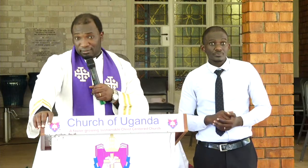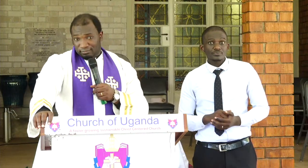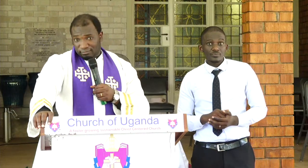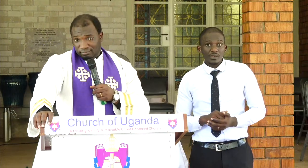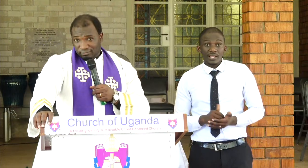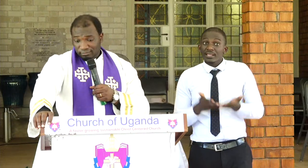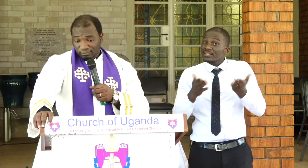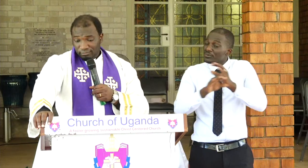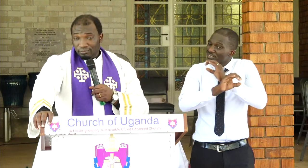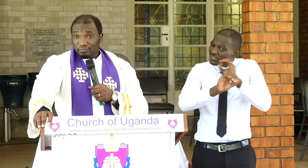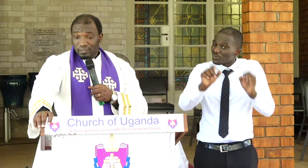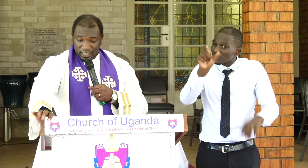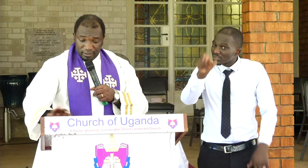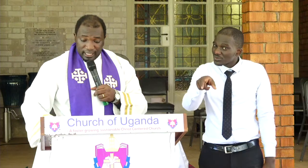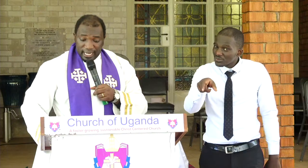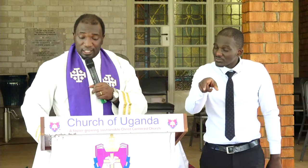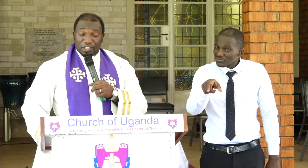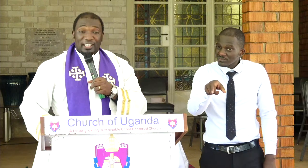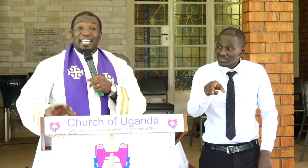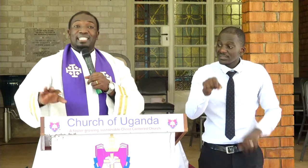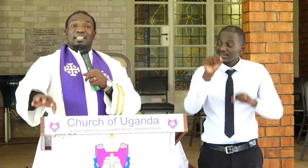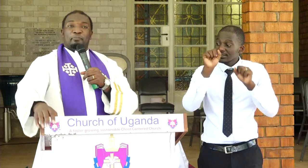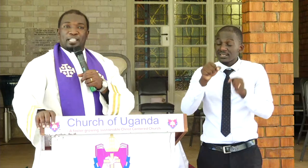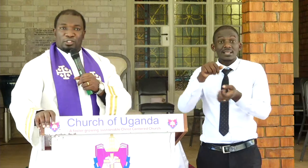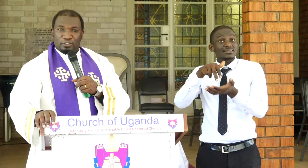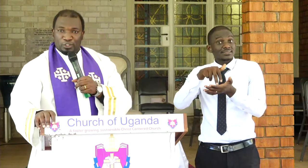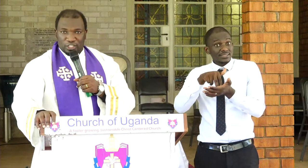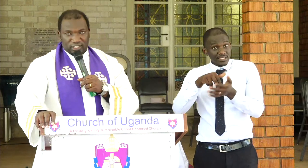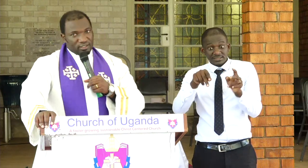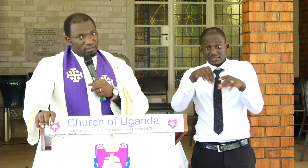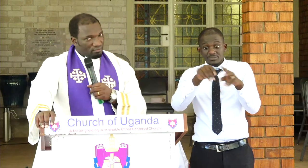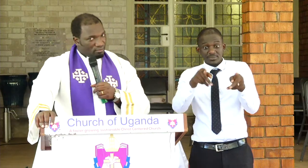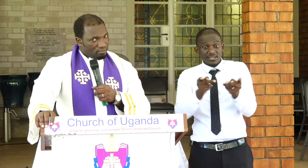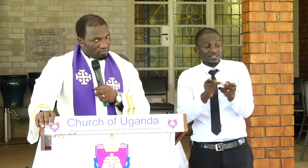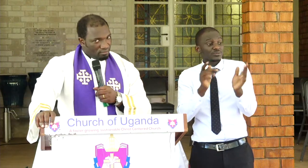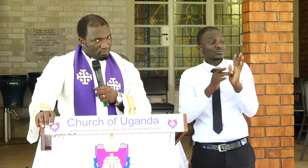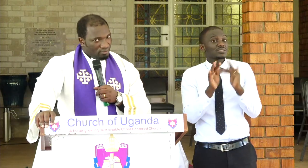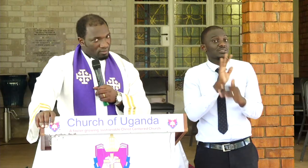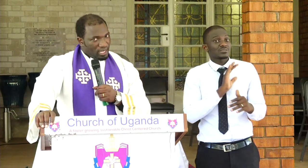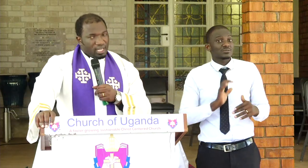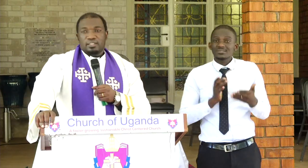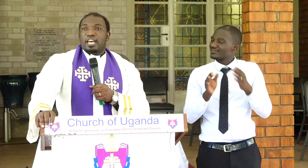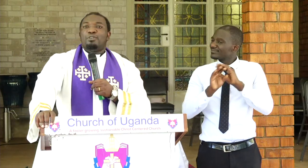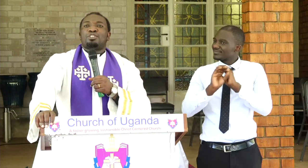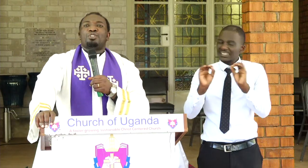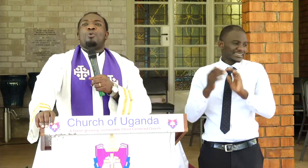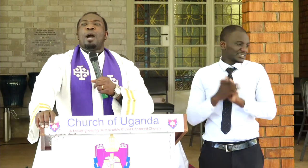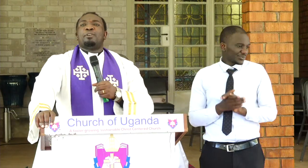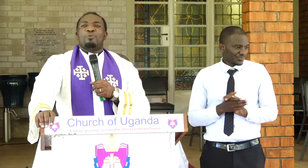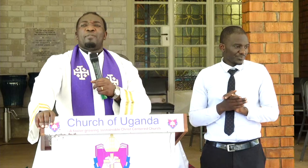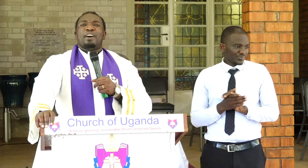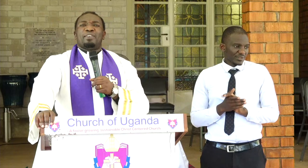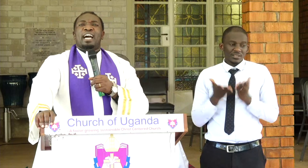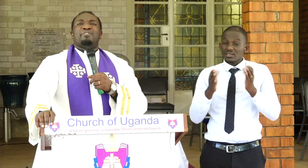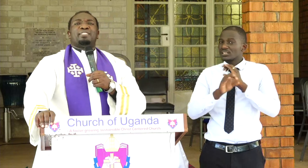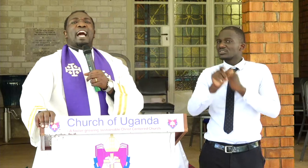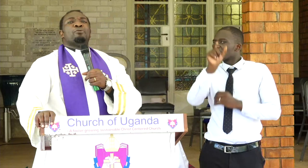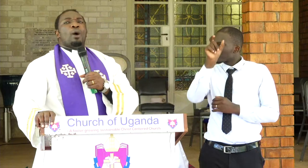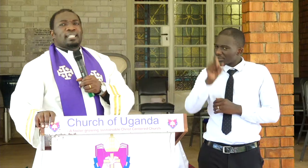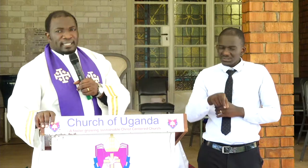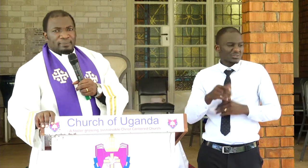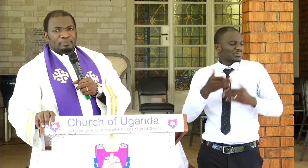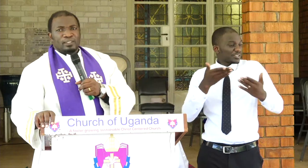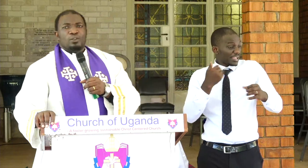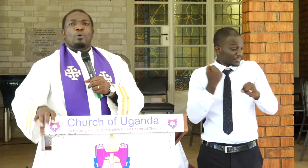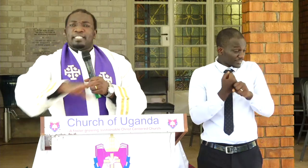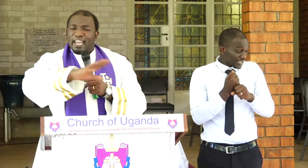nobody that can stand in the place of Jesus. There is no one, whether they have done